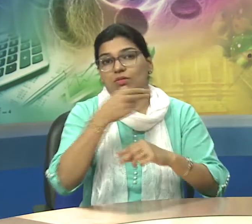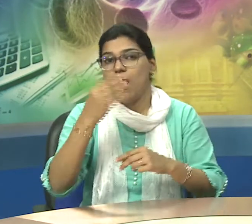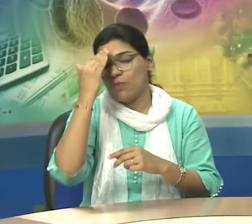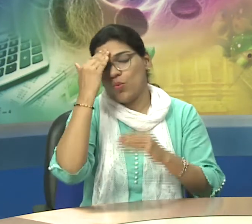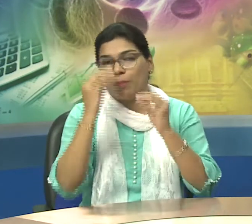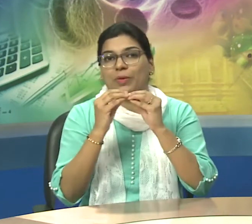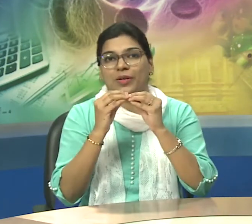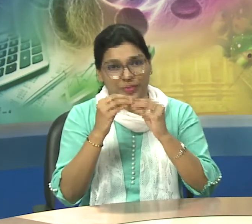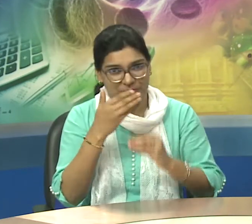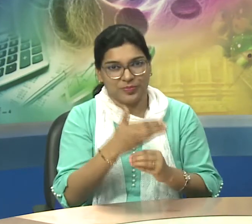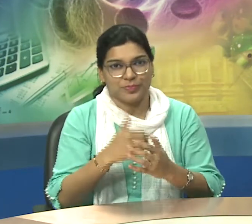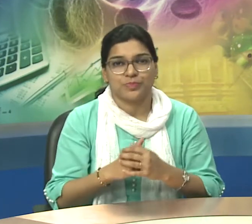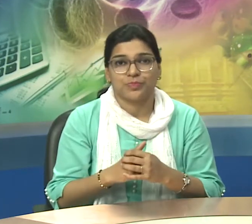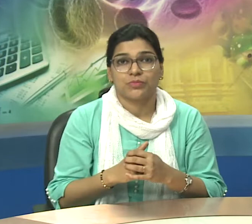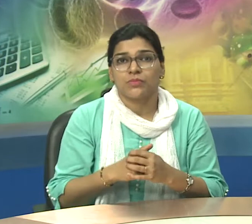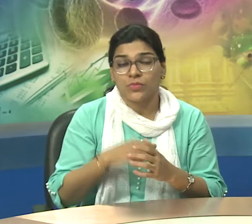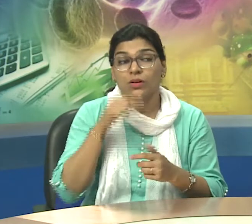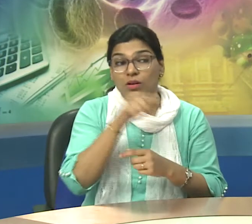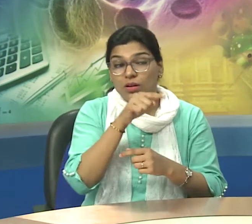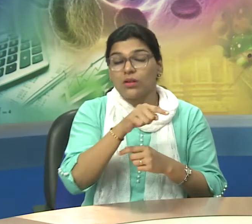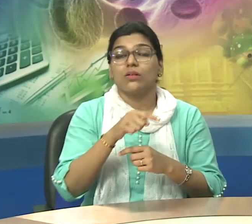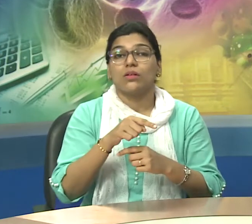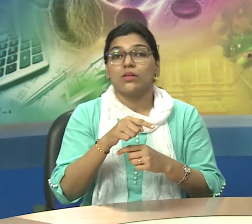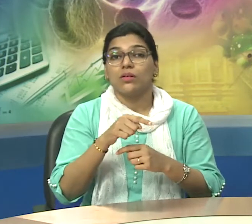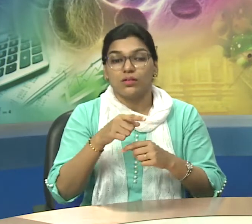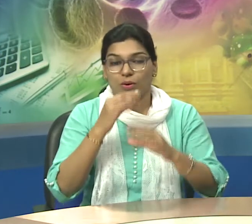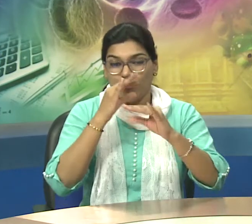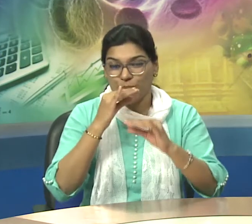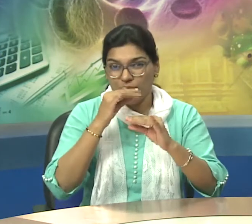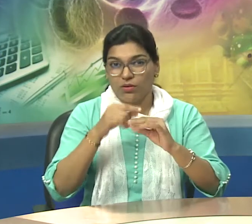to be known as Bismillah Khan.